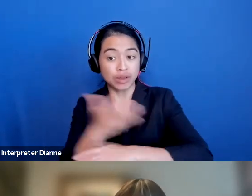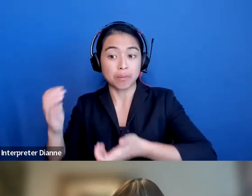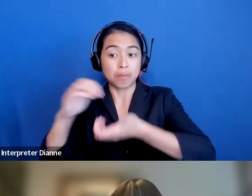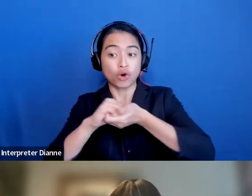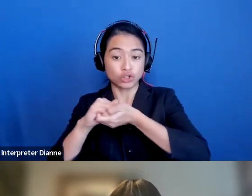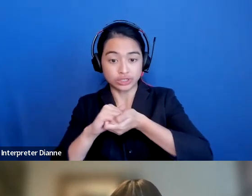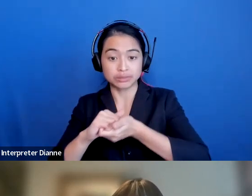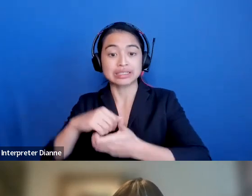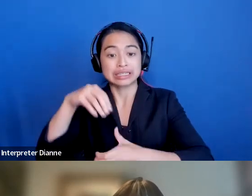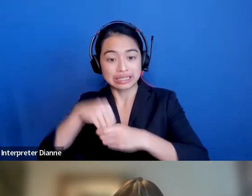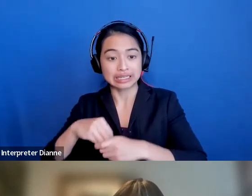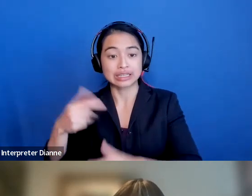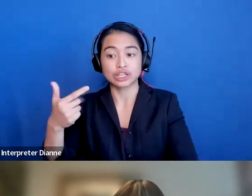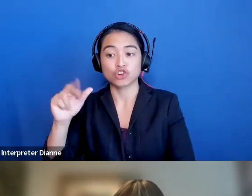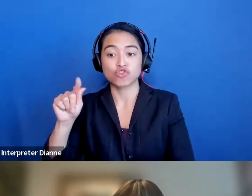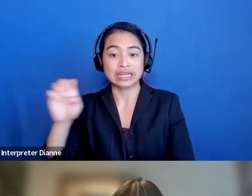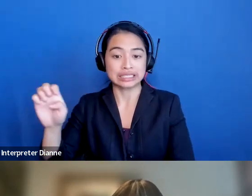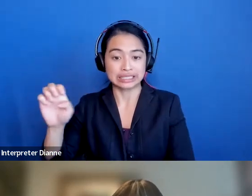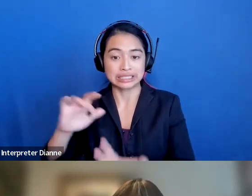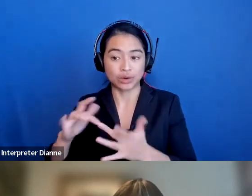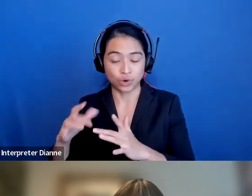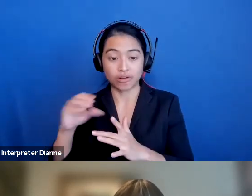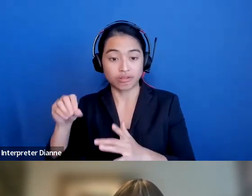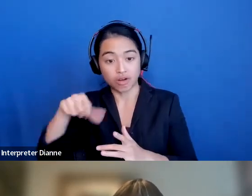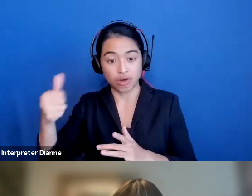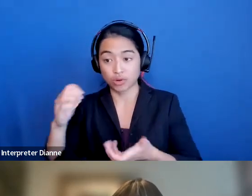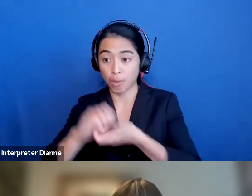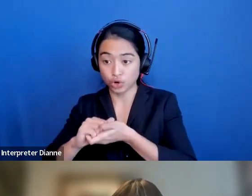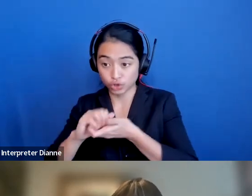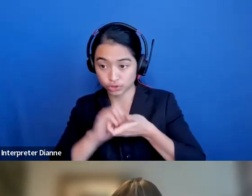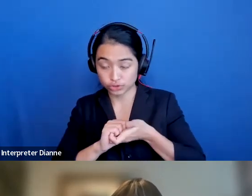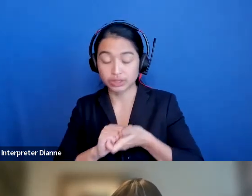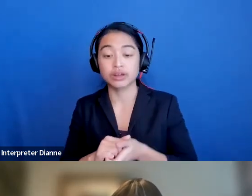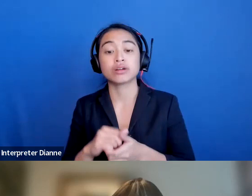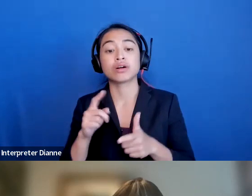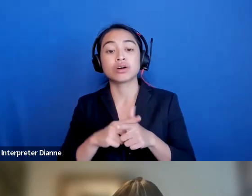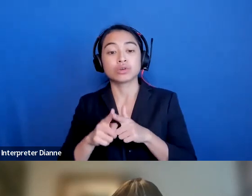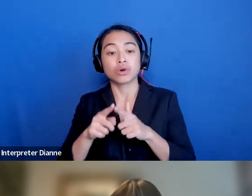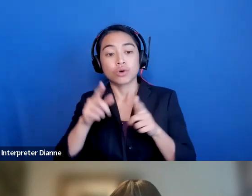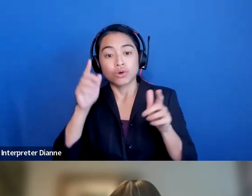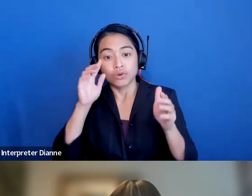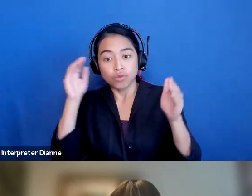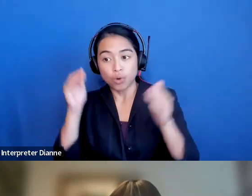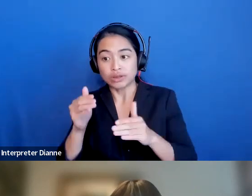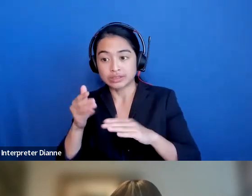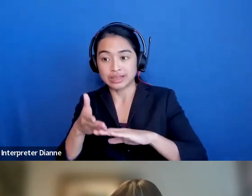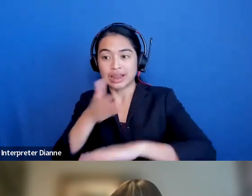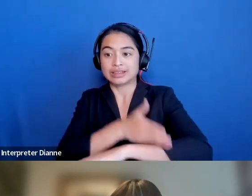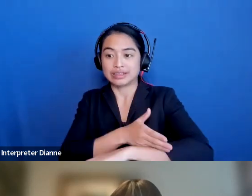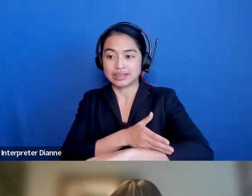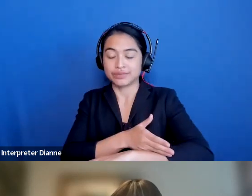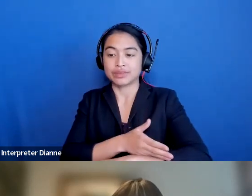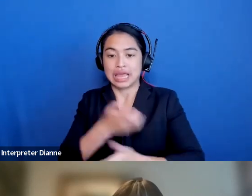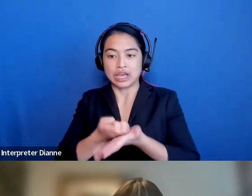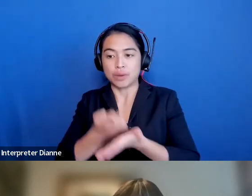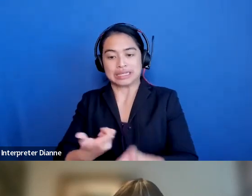partnerships within the grantee network and with other partners. And we also focus on enhancing economic